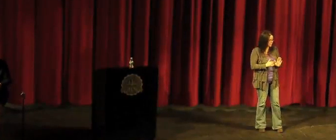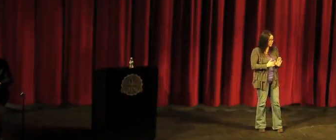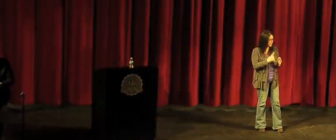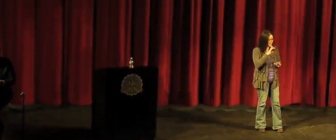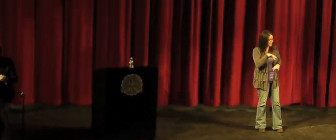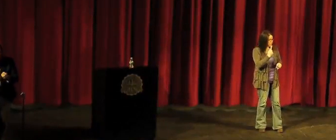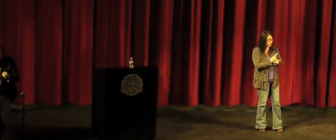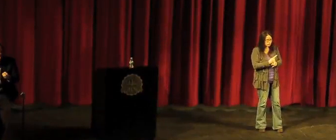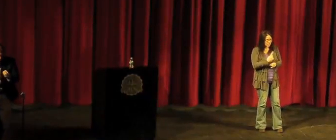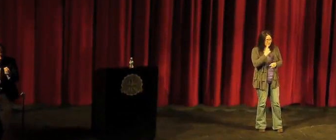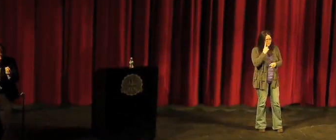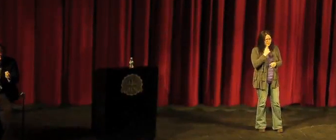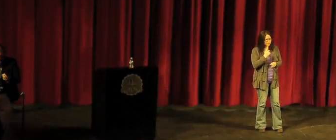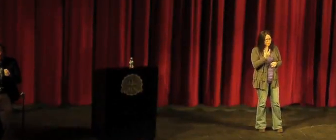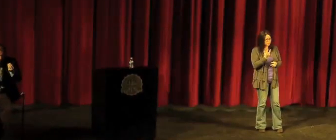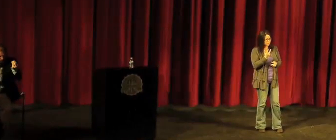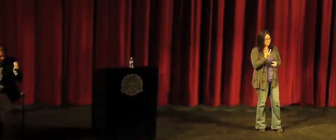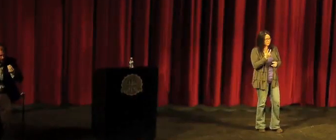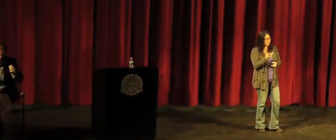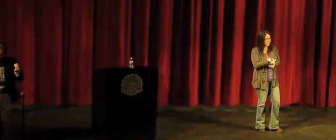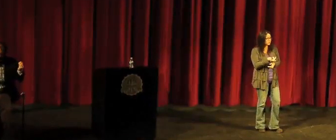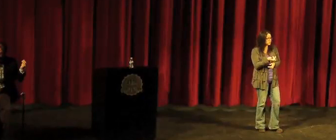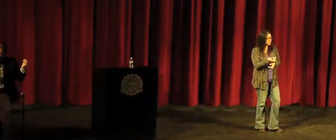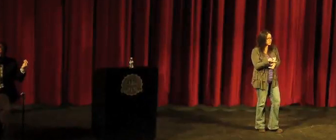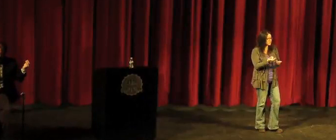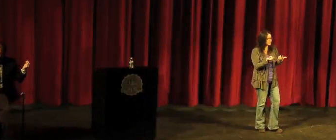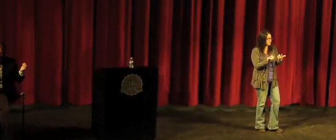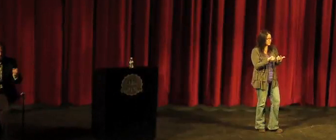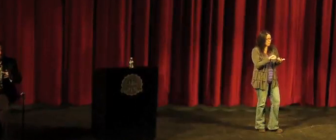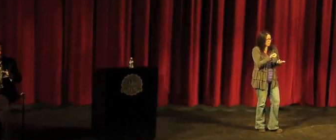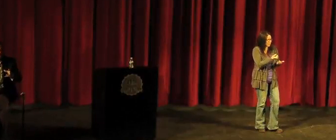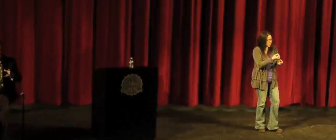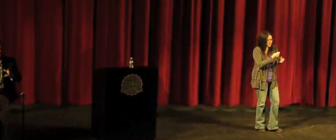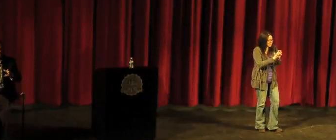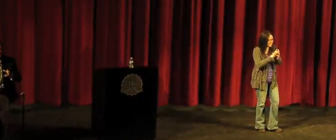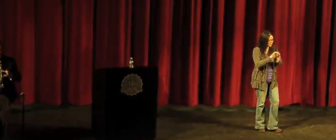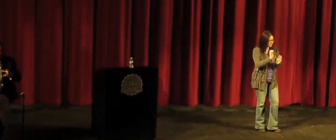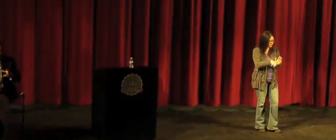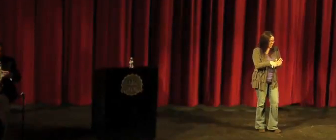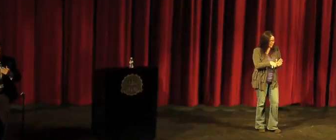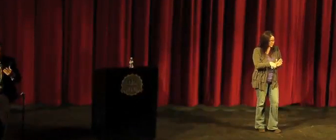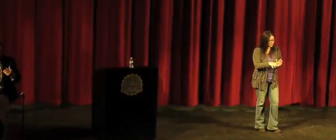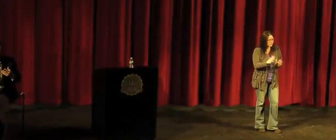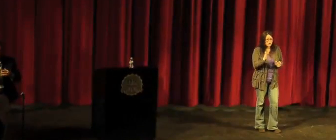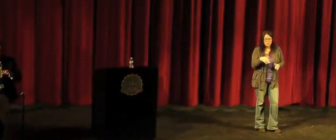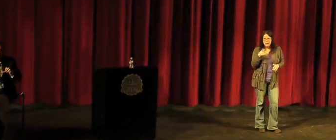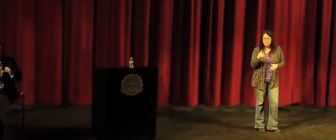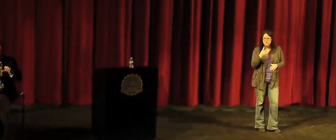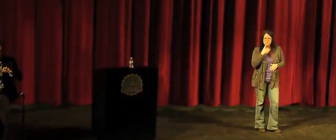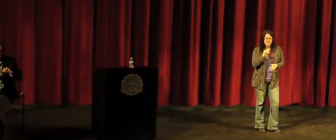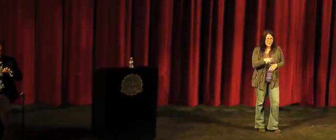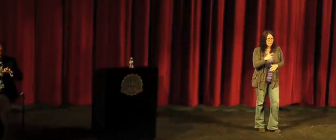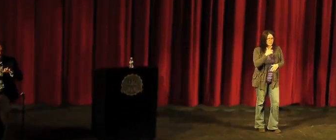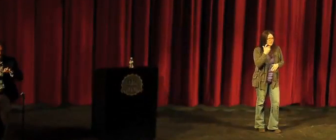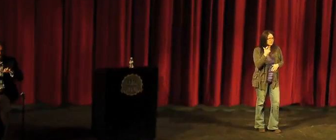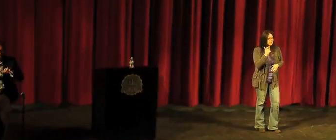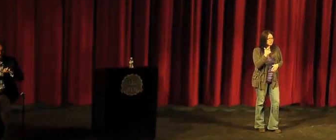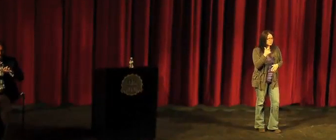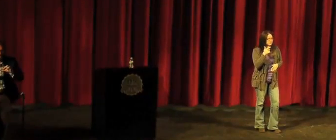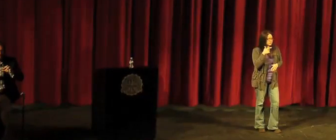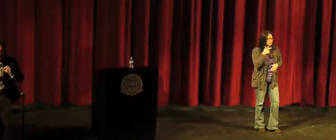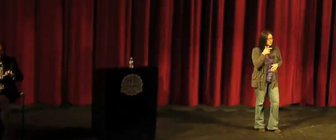right. There's microcosmic examples of that. And I'm glad you raised the question, because this picture